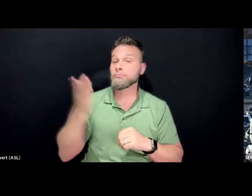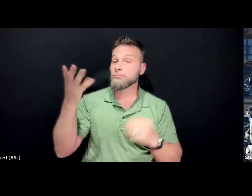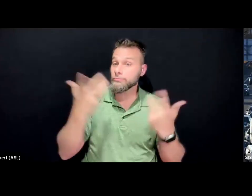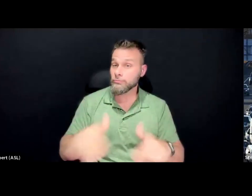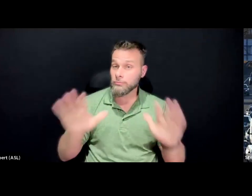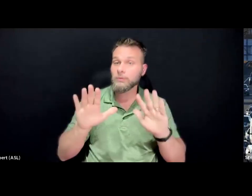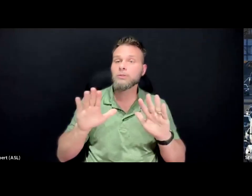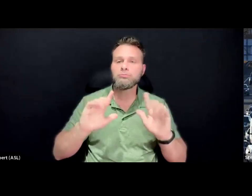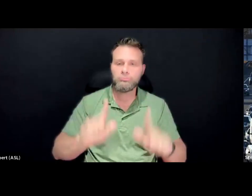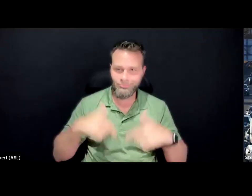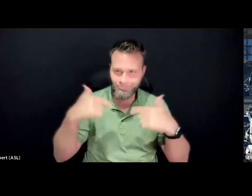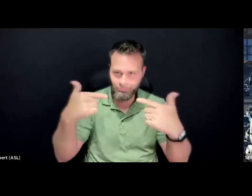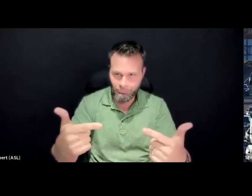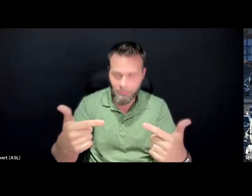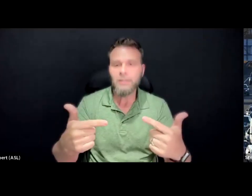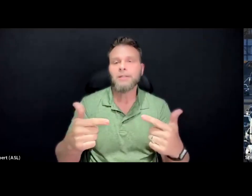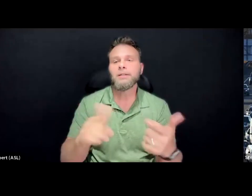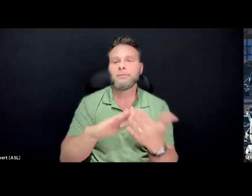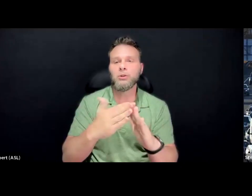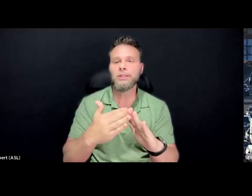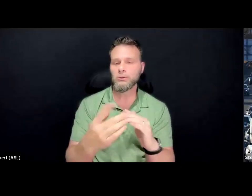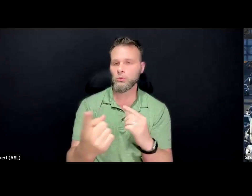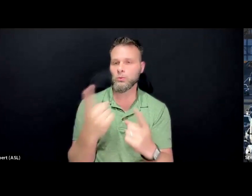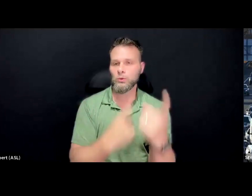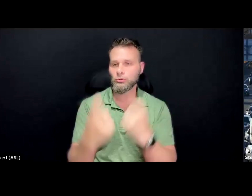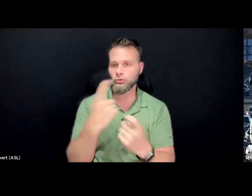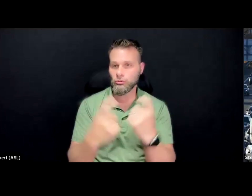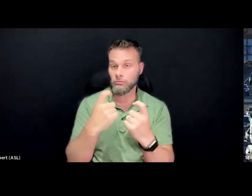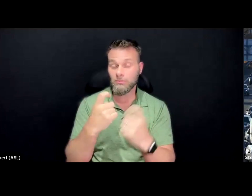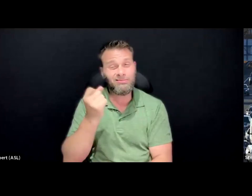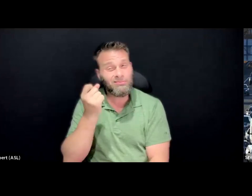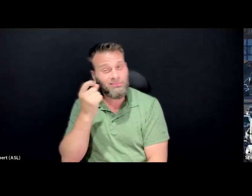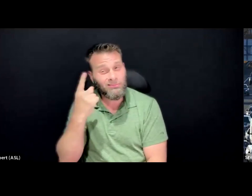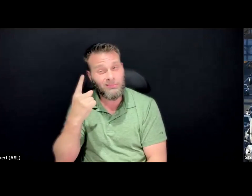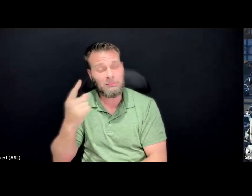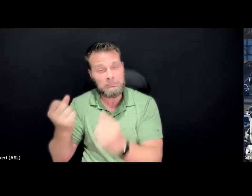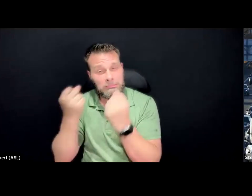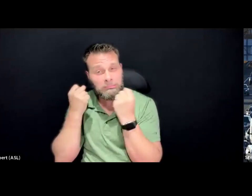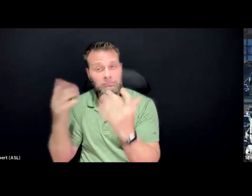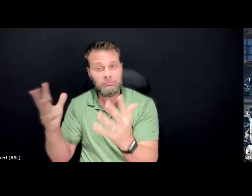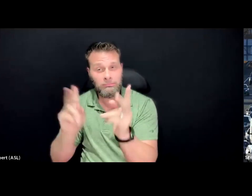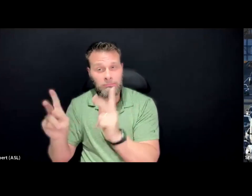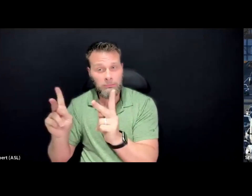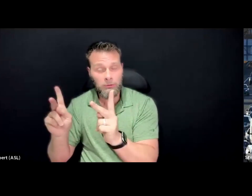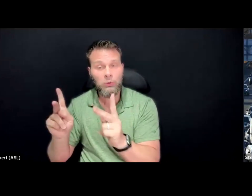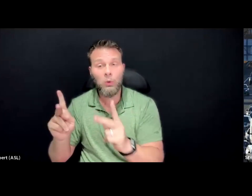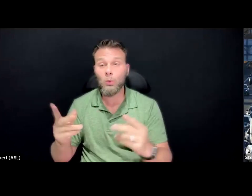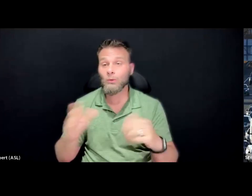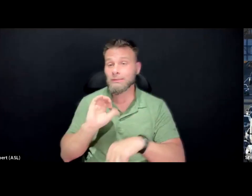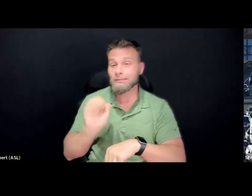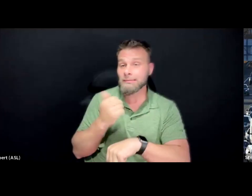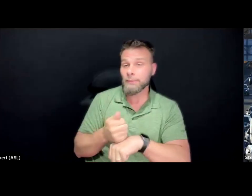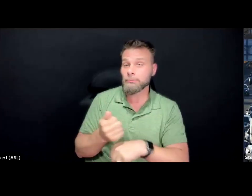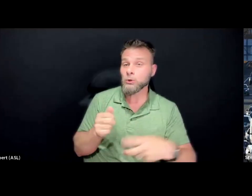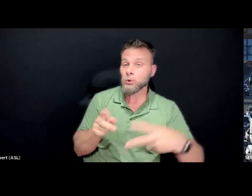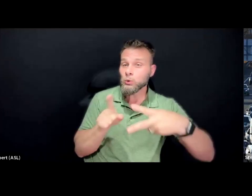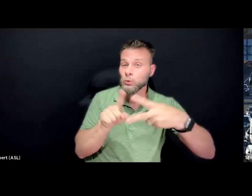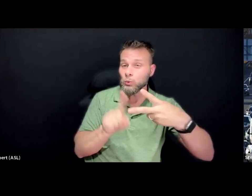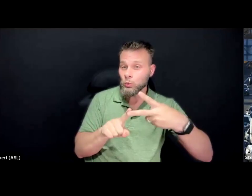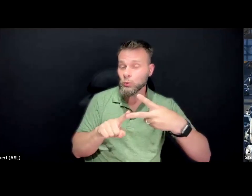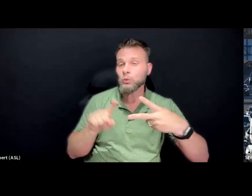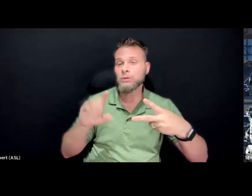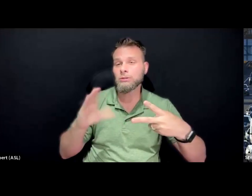community. Given the large number of attendees, we will have 2 chat boxes, one to